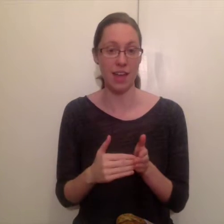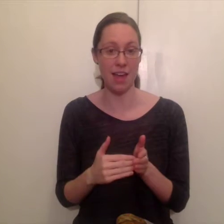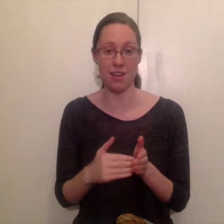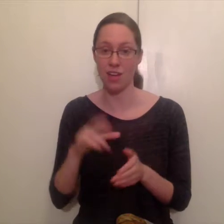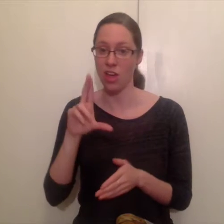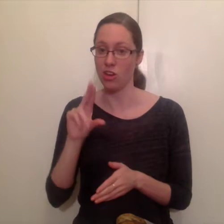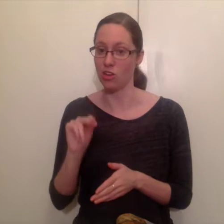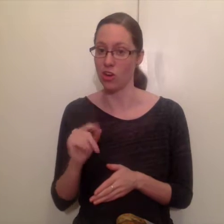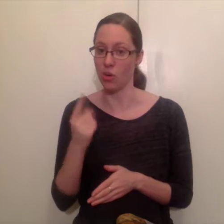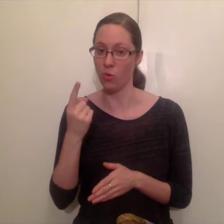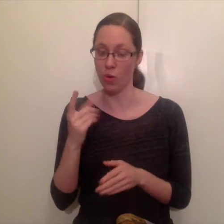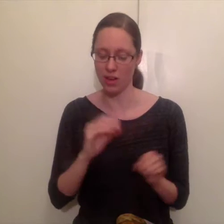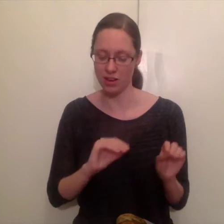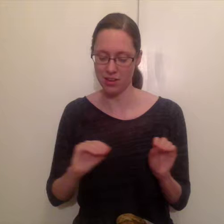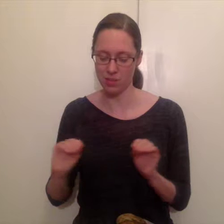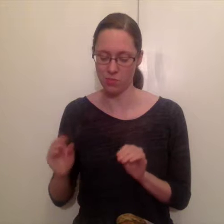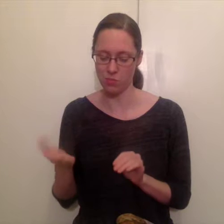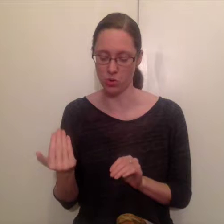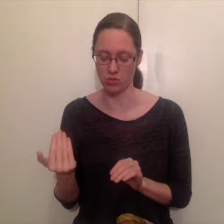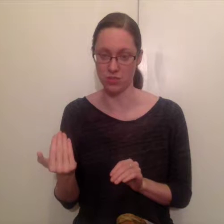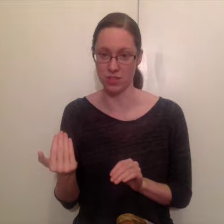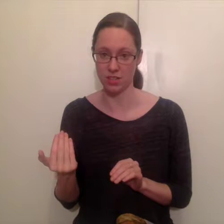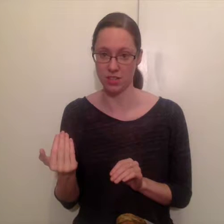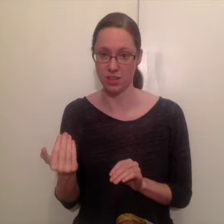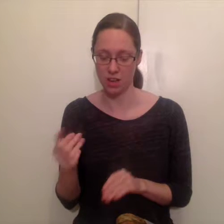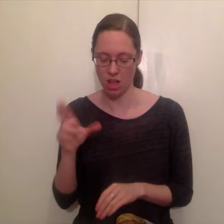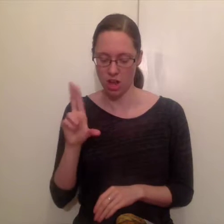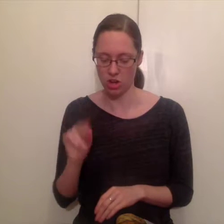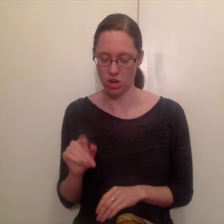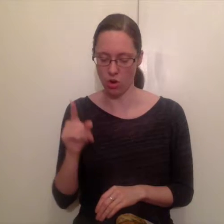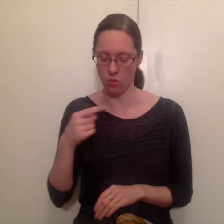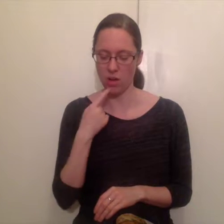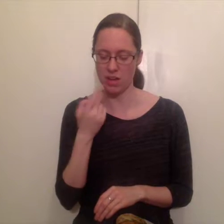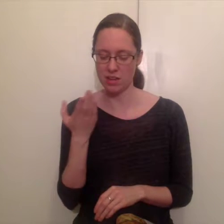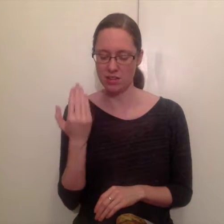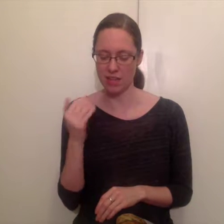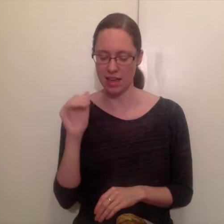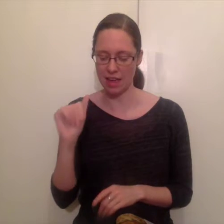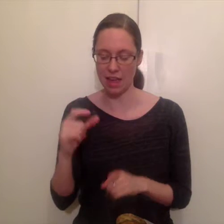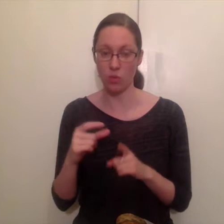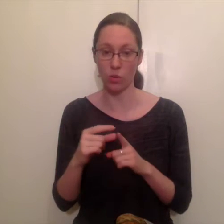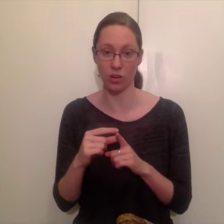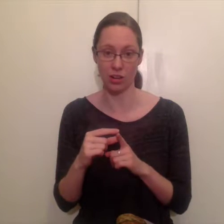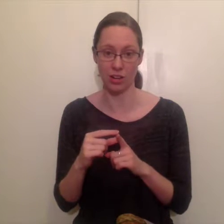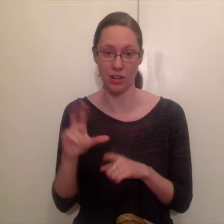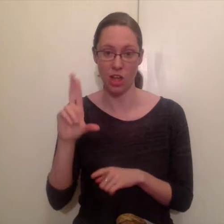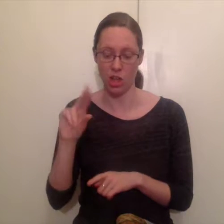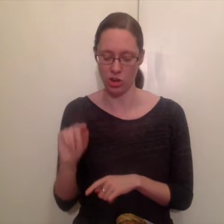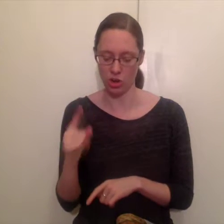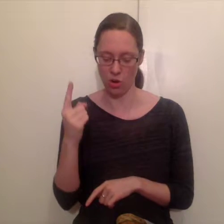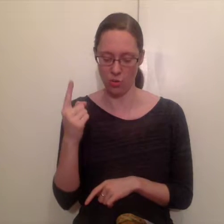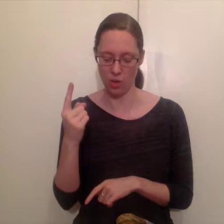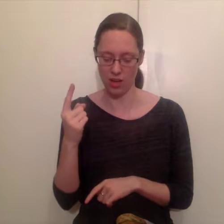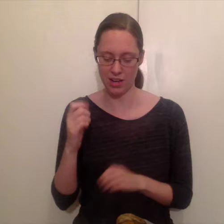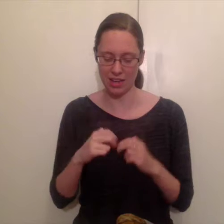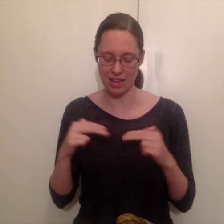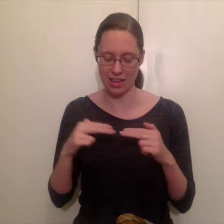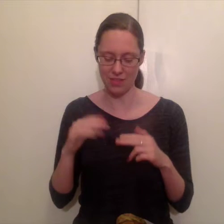Again, no one moved. No one said a word. No one